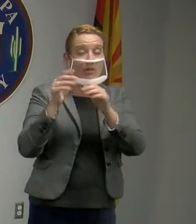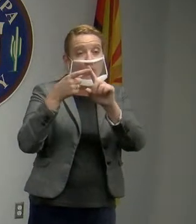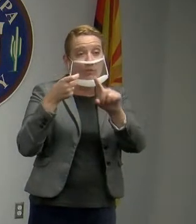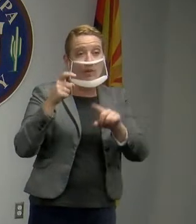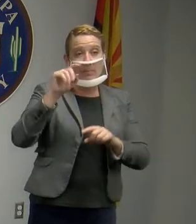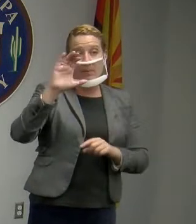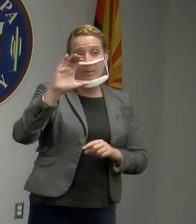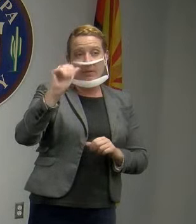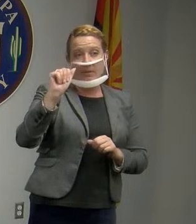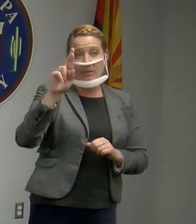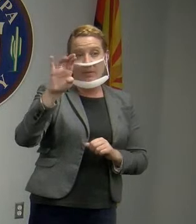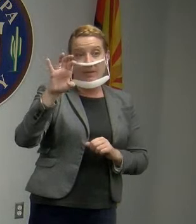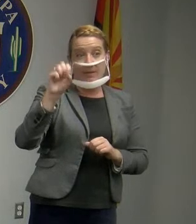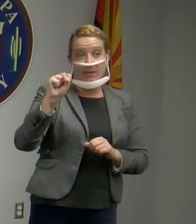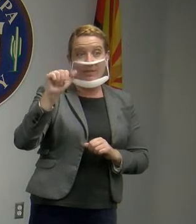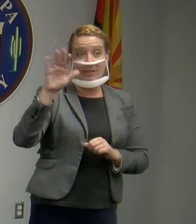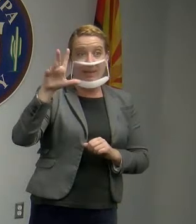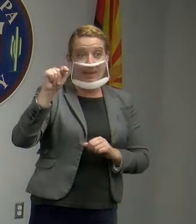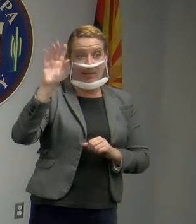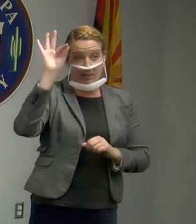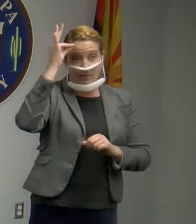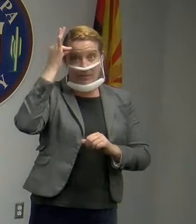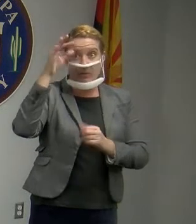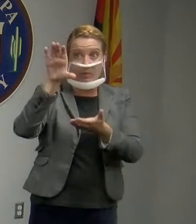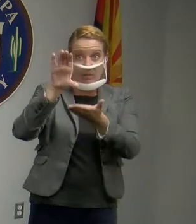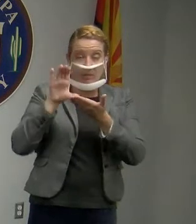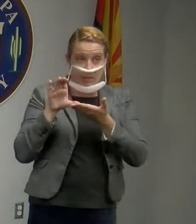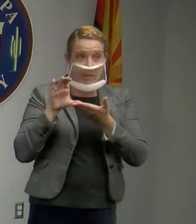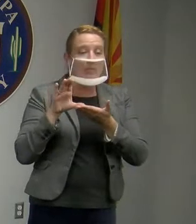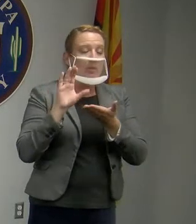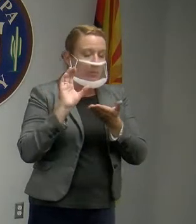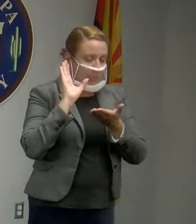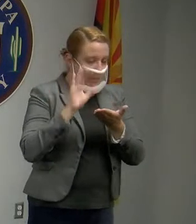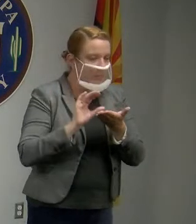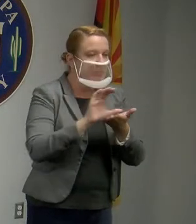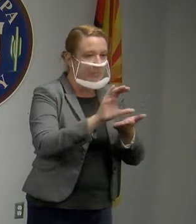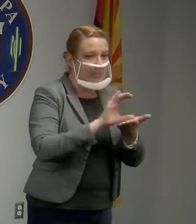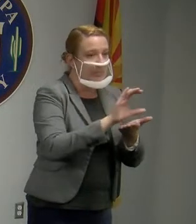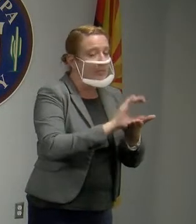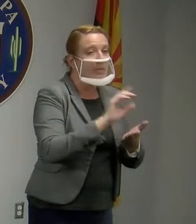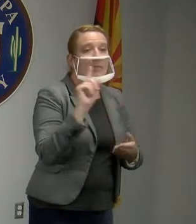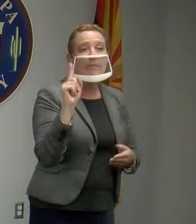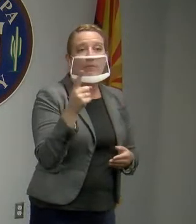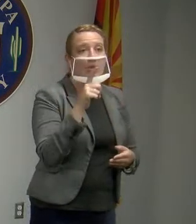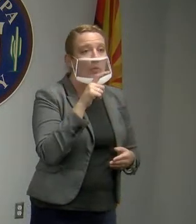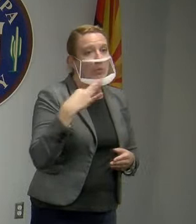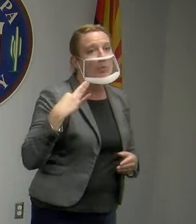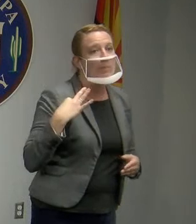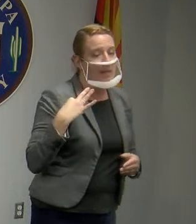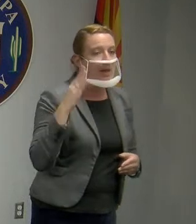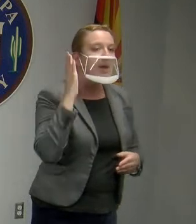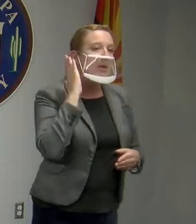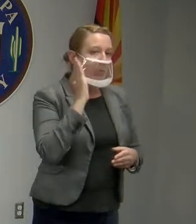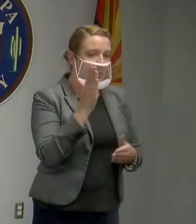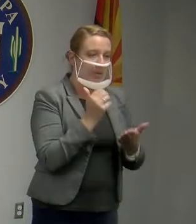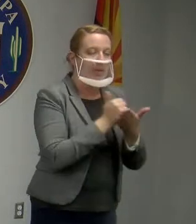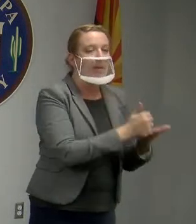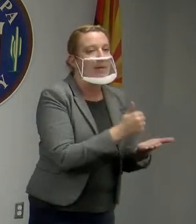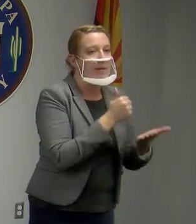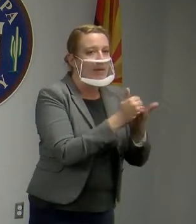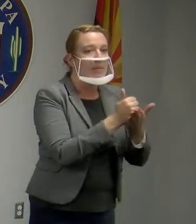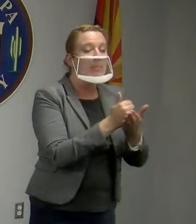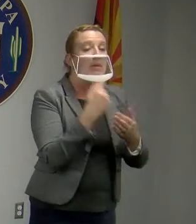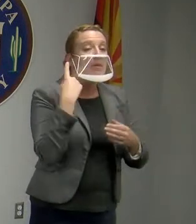this. This is on a first-come, first-served basis. And this includes all businesses and nonprofits outside of Phoenix and